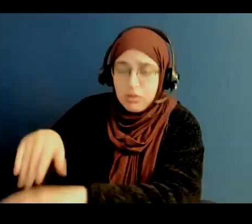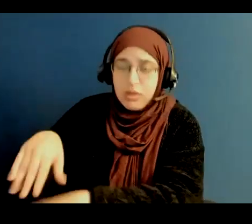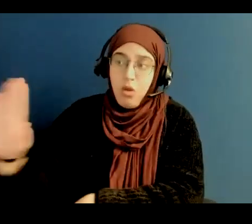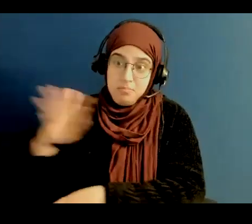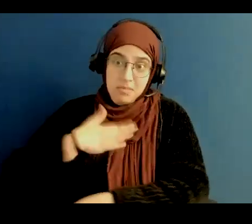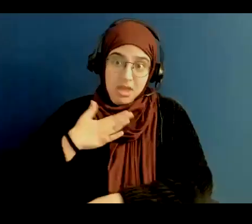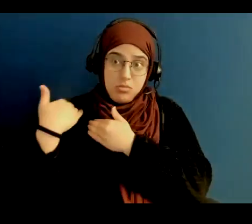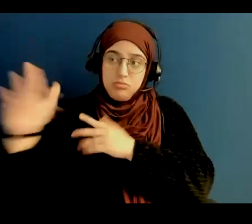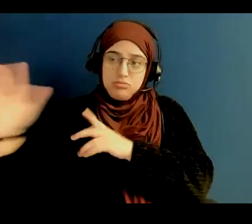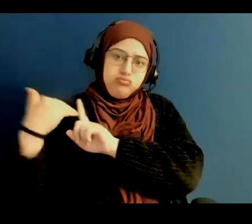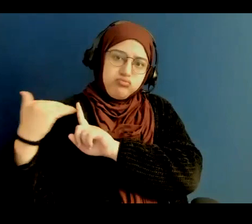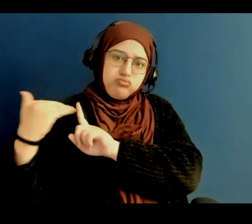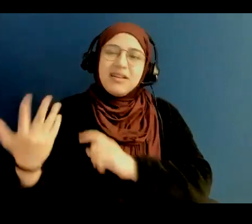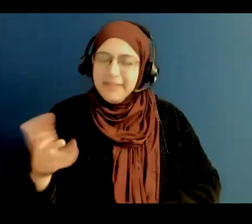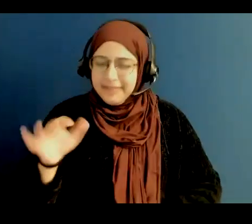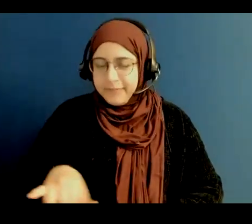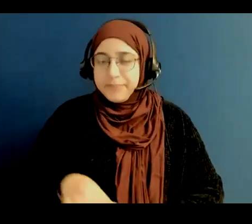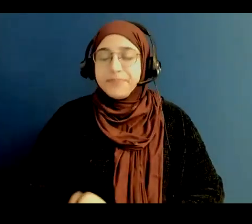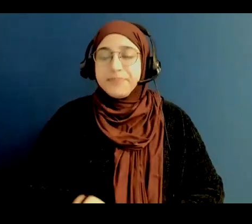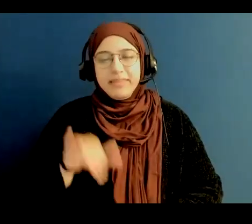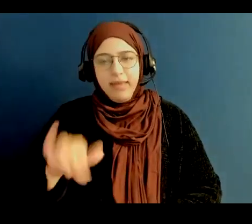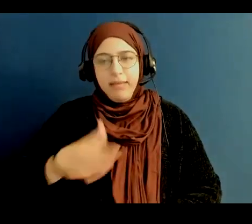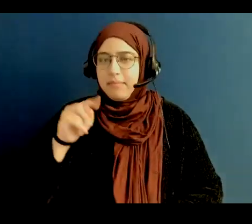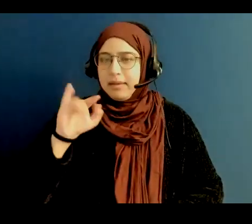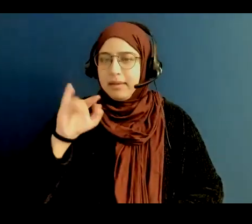do want to conclude on one final tip.